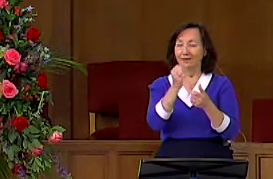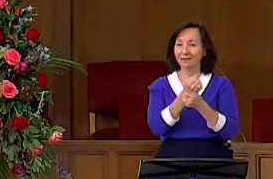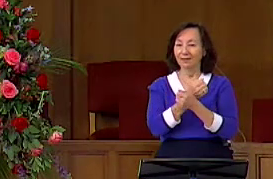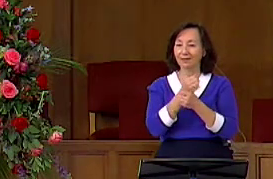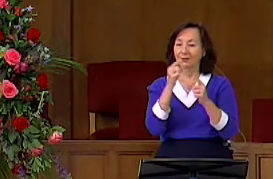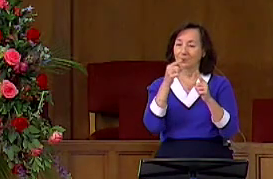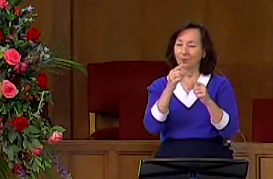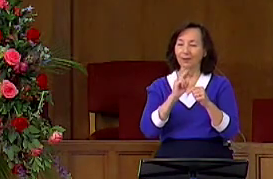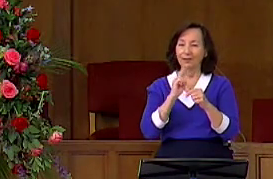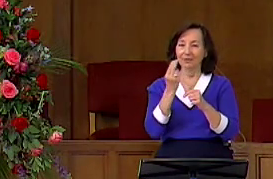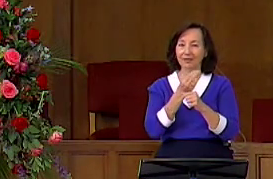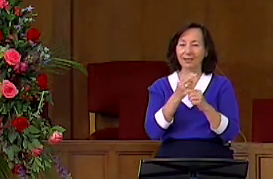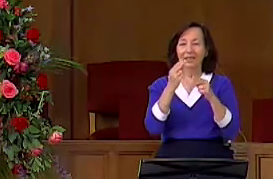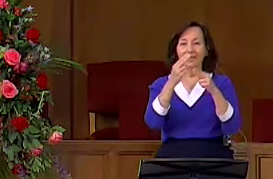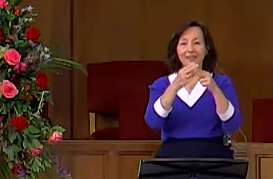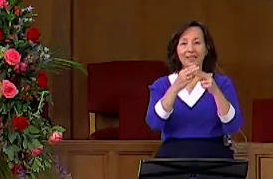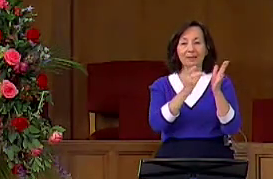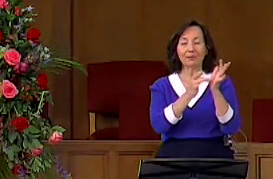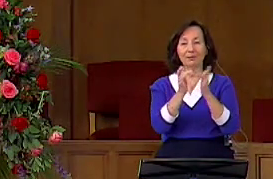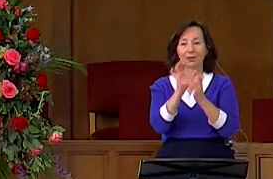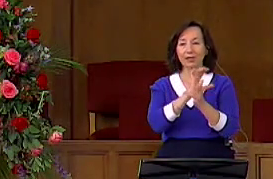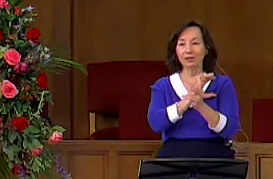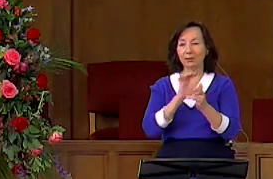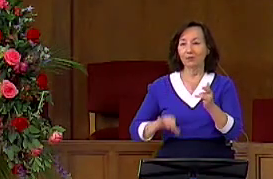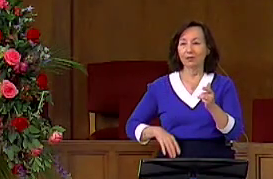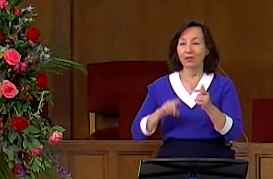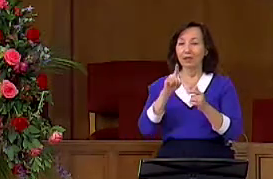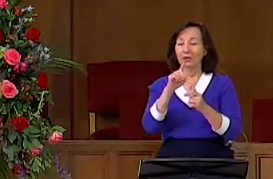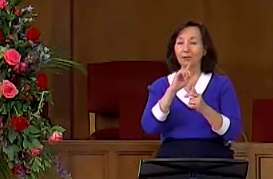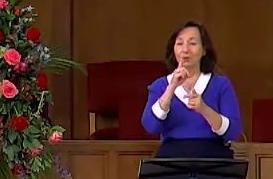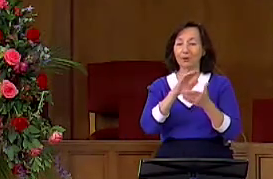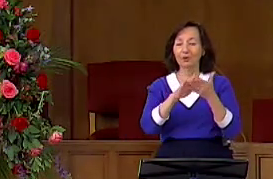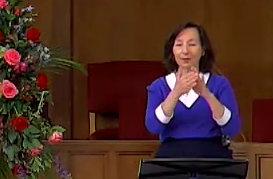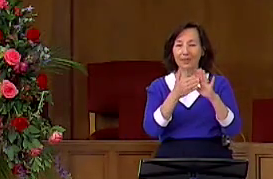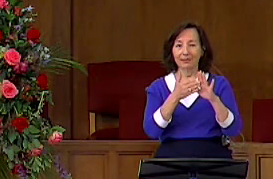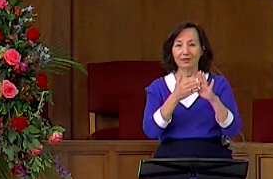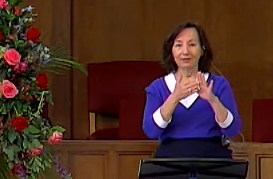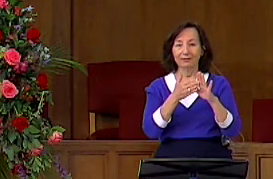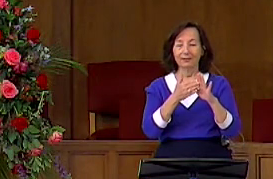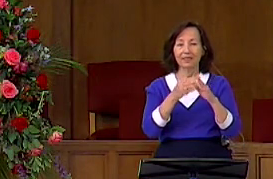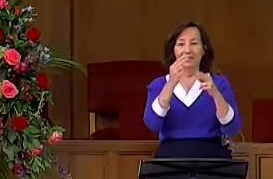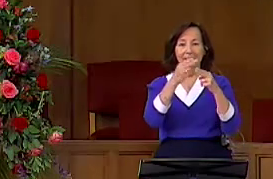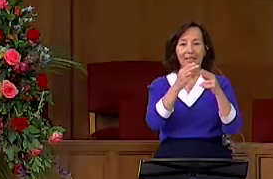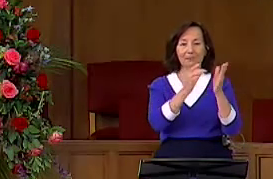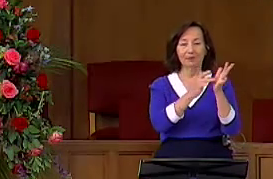us. In the name of Jesus Christ, you are forgiven. In the